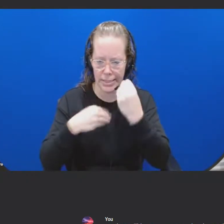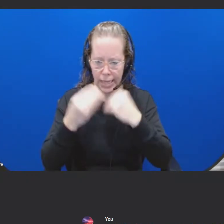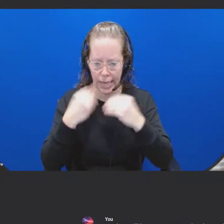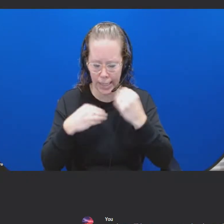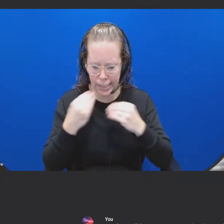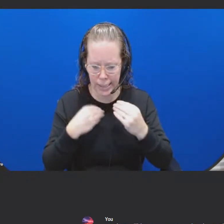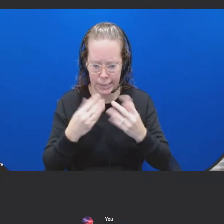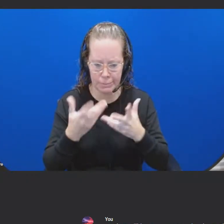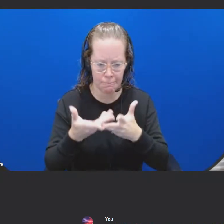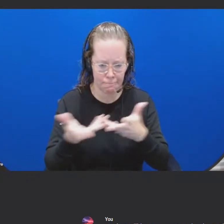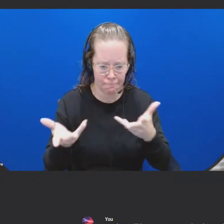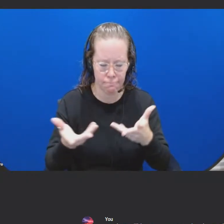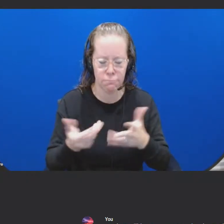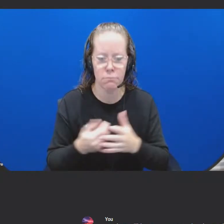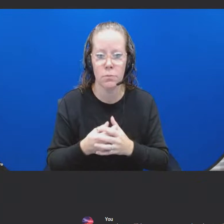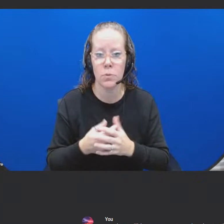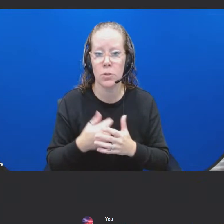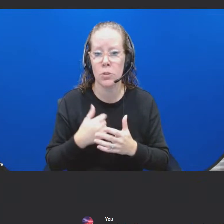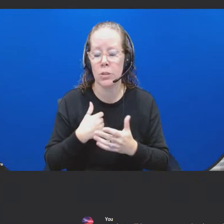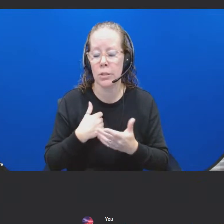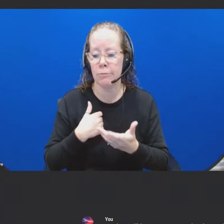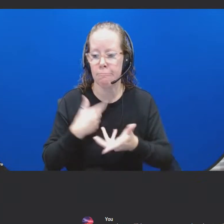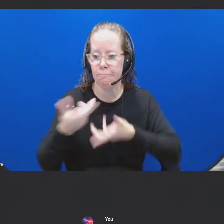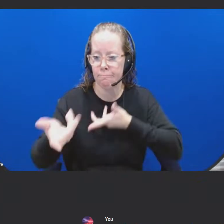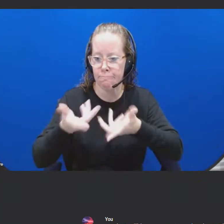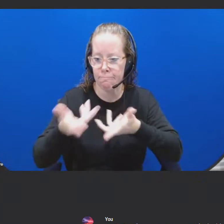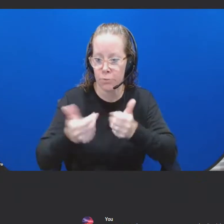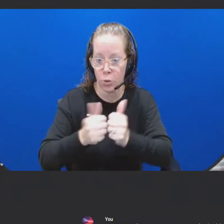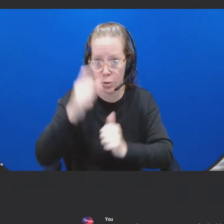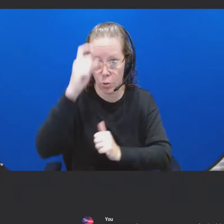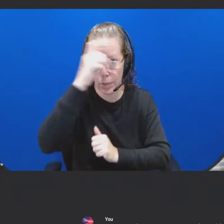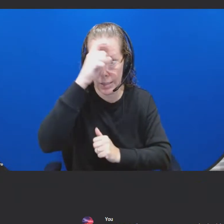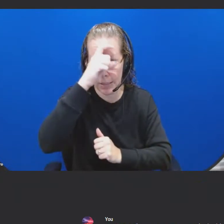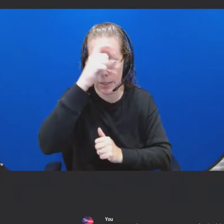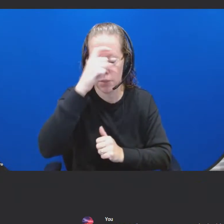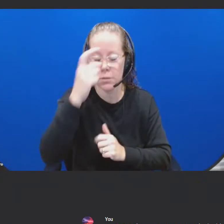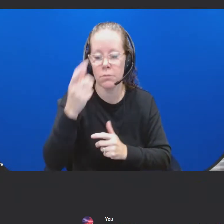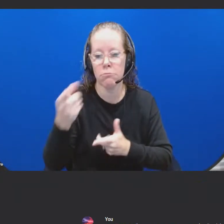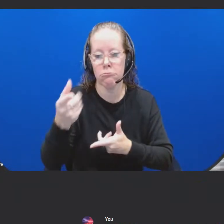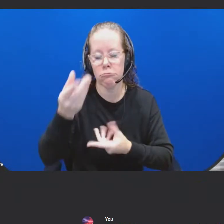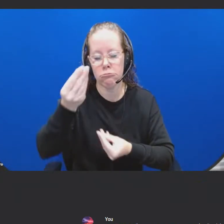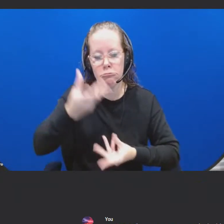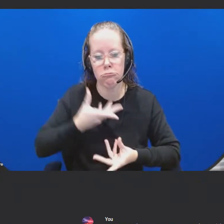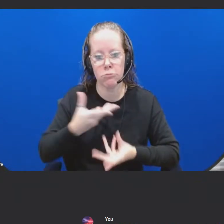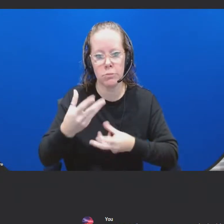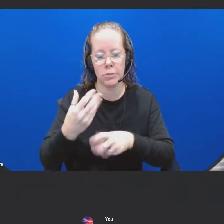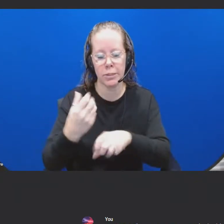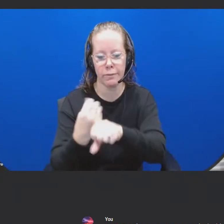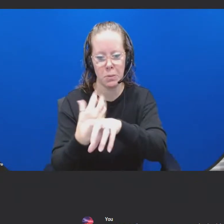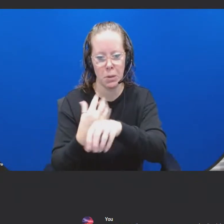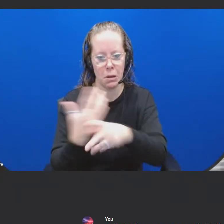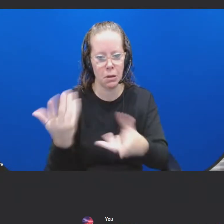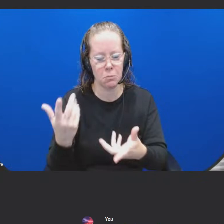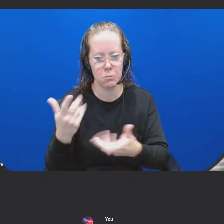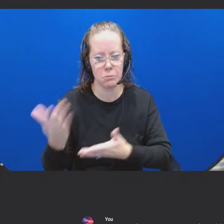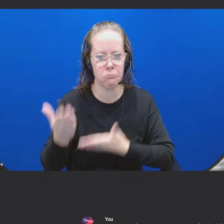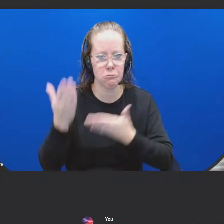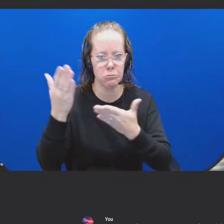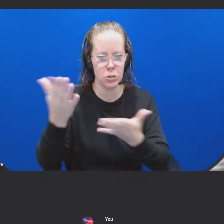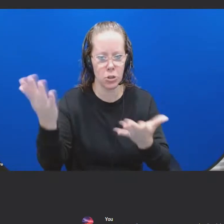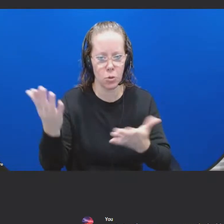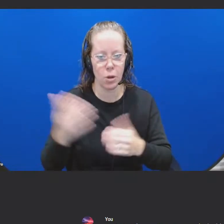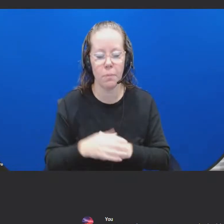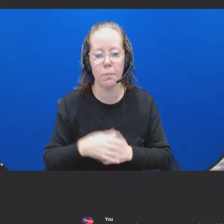So we met with the residents and they talked about some of the things they wanted. So we purchased some caddies